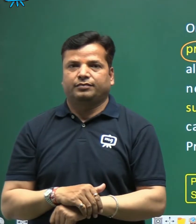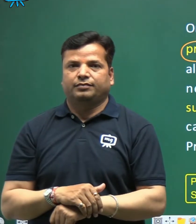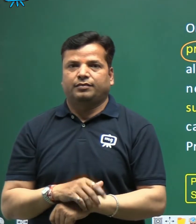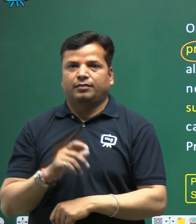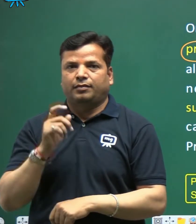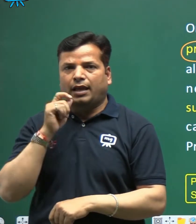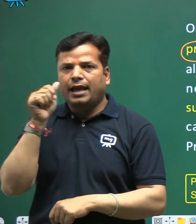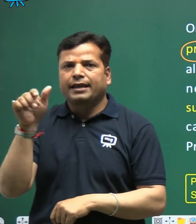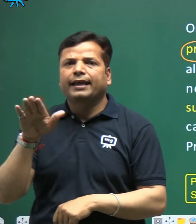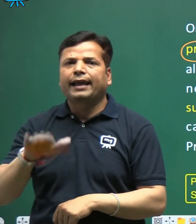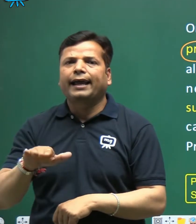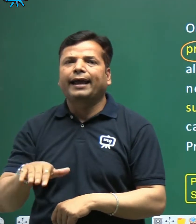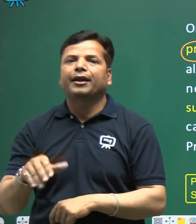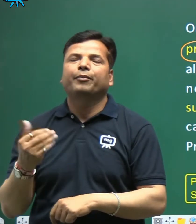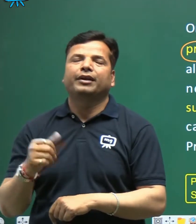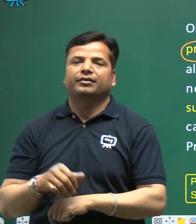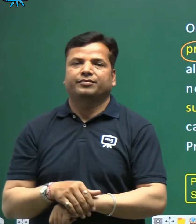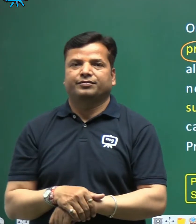He had been